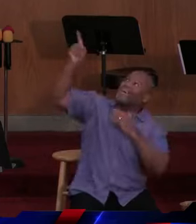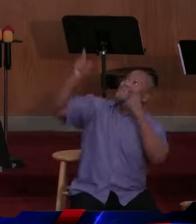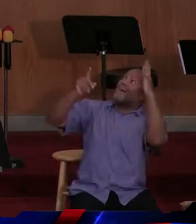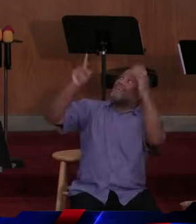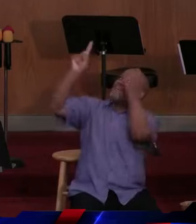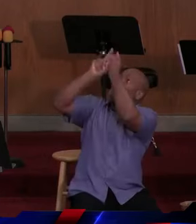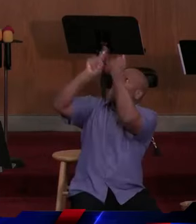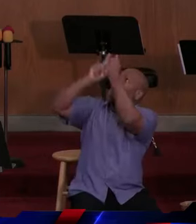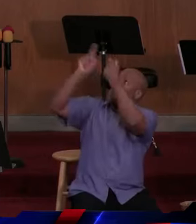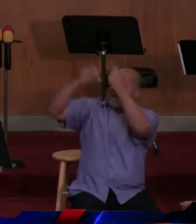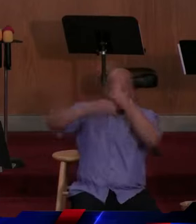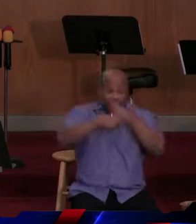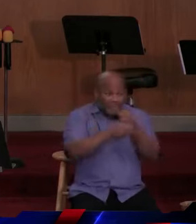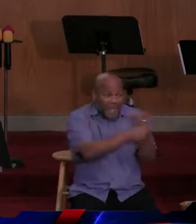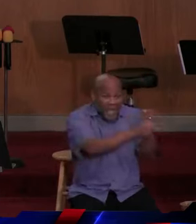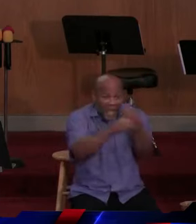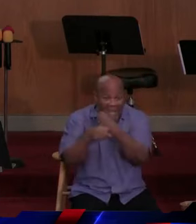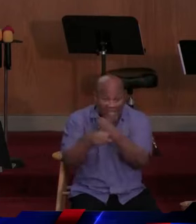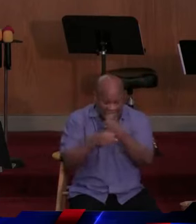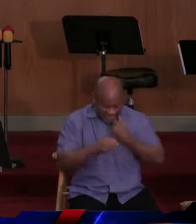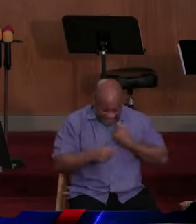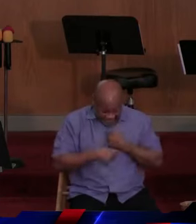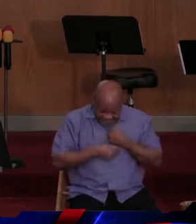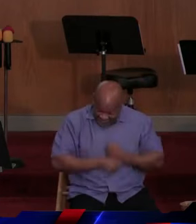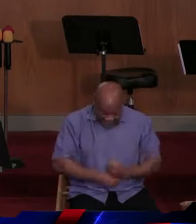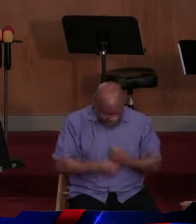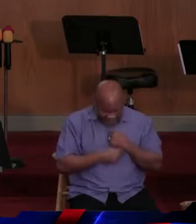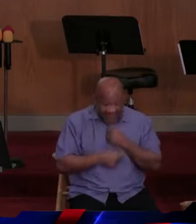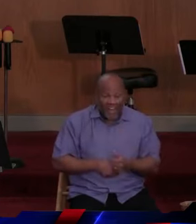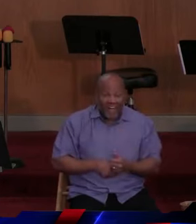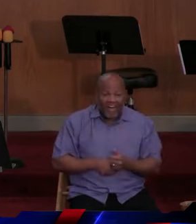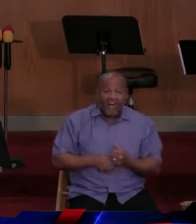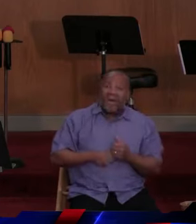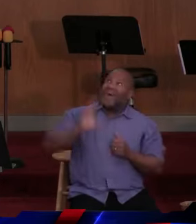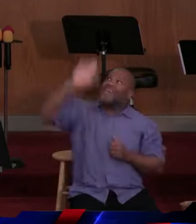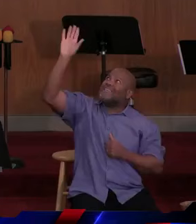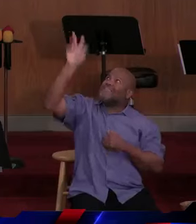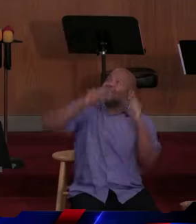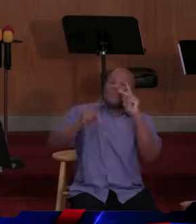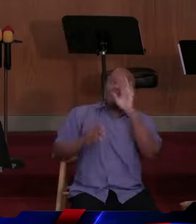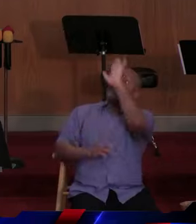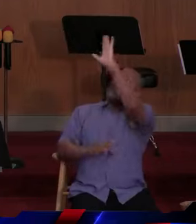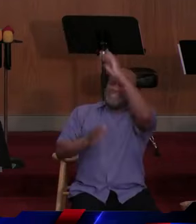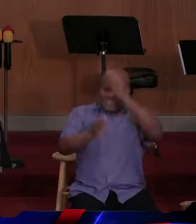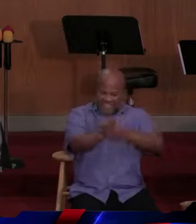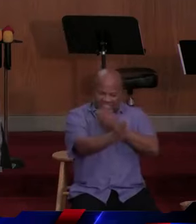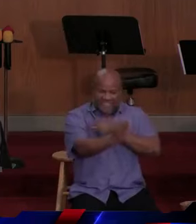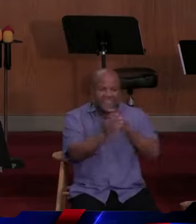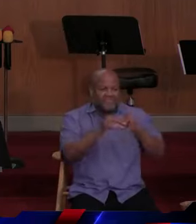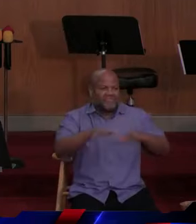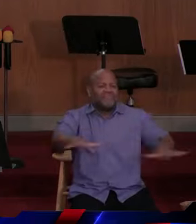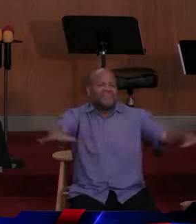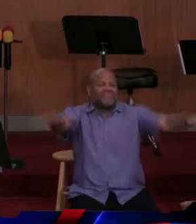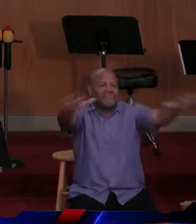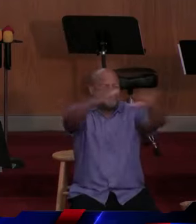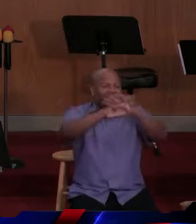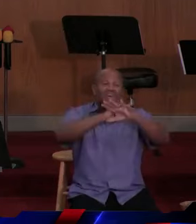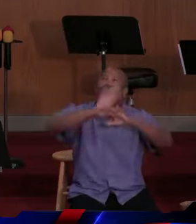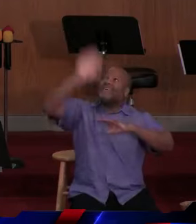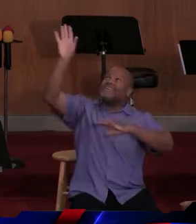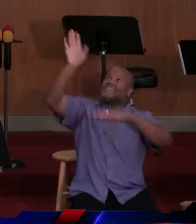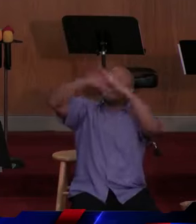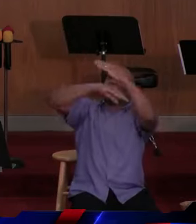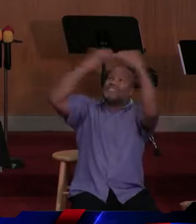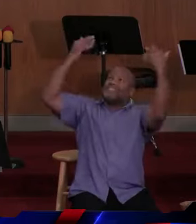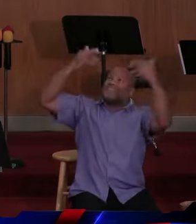it is he that has made us, and not we ourselves. Do you know it? We are his people and the sheep of his pasture. Here is what I want you to get to. Enter into his gates with